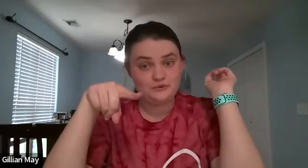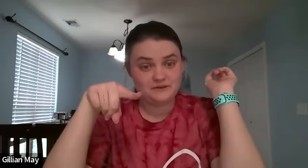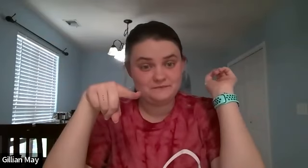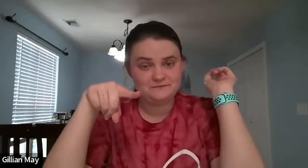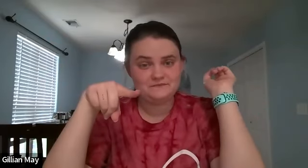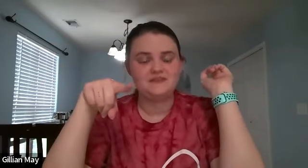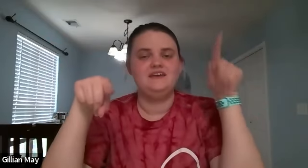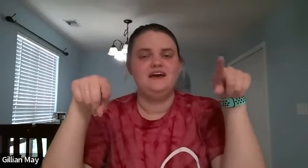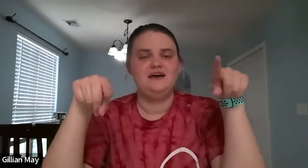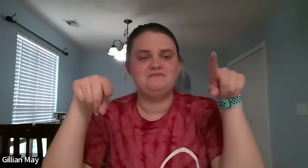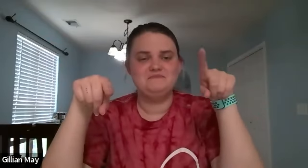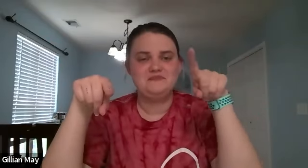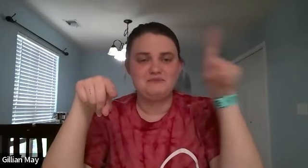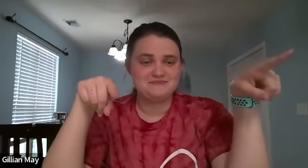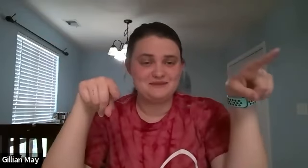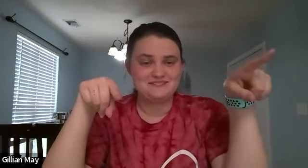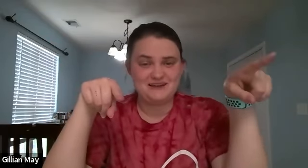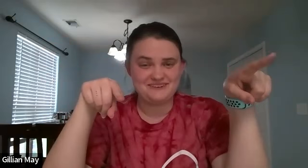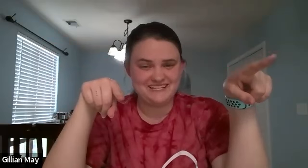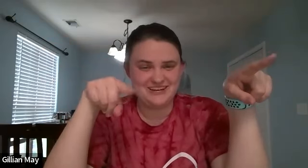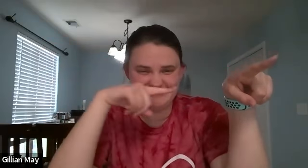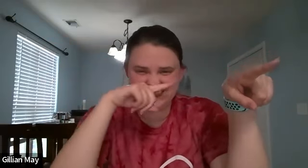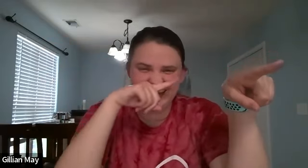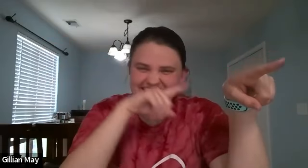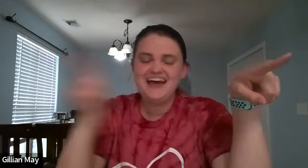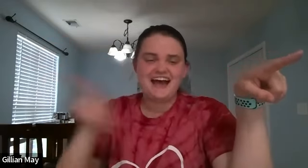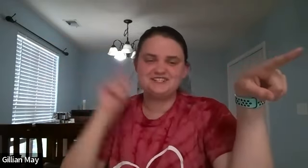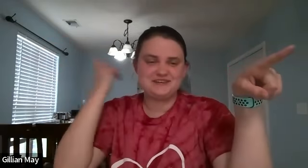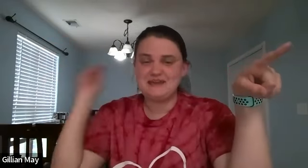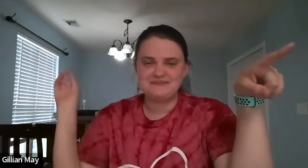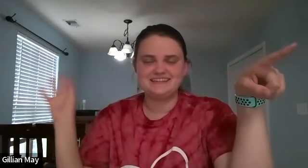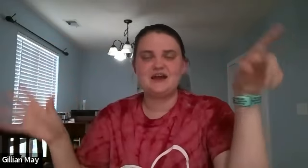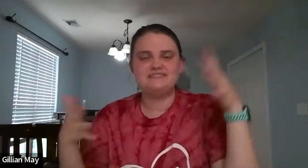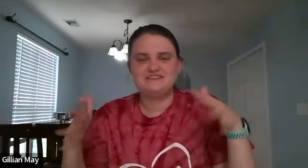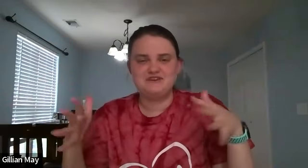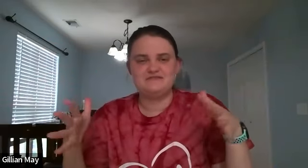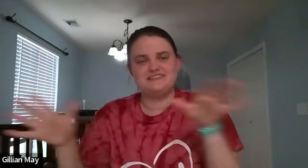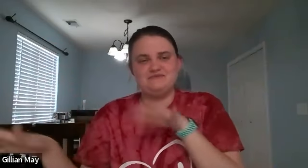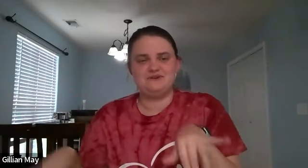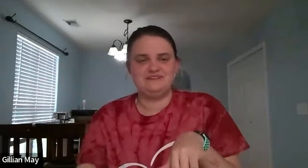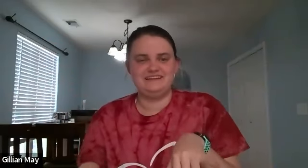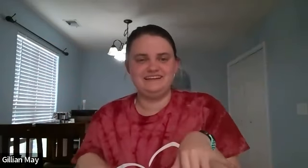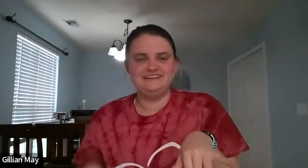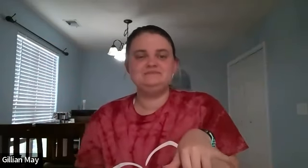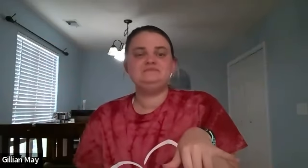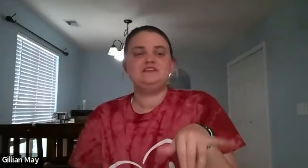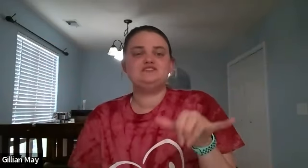rude. I promise that was not in relation to Miss Katie. It hit me because I always think of nervous and then rude relating.